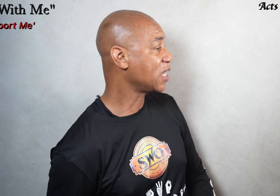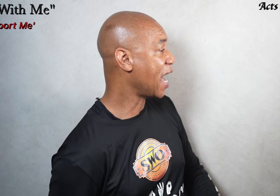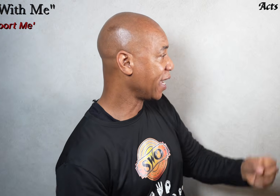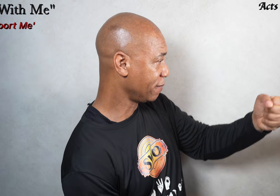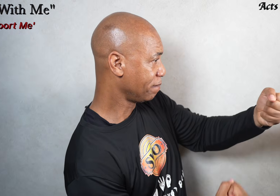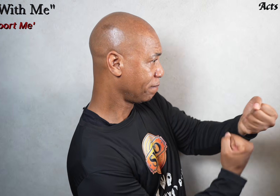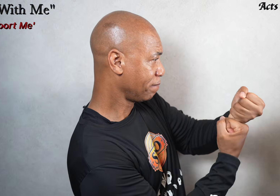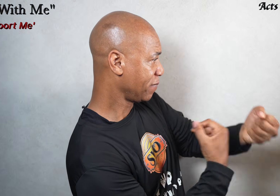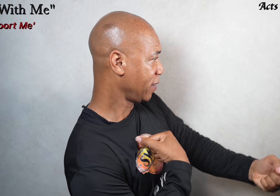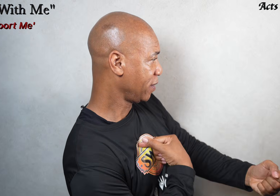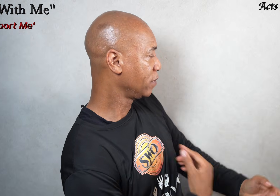side.